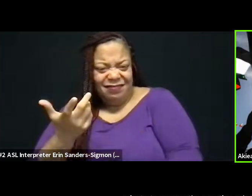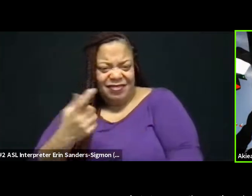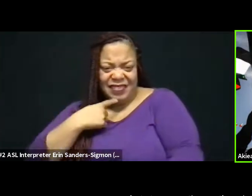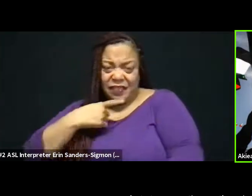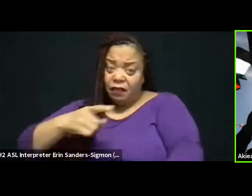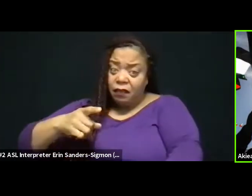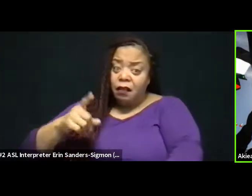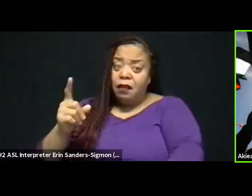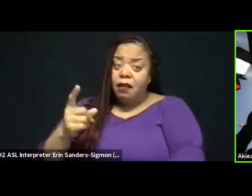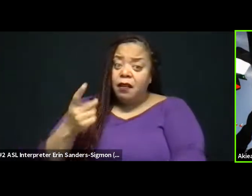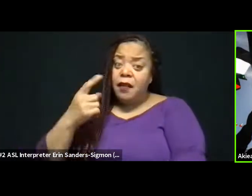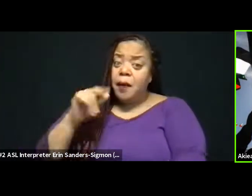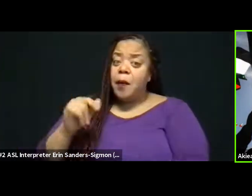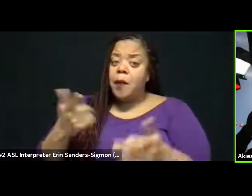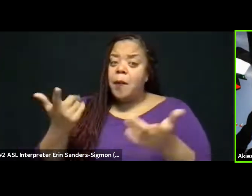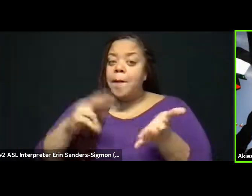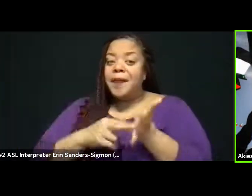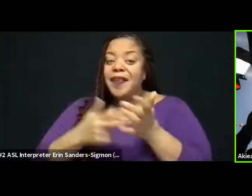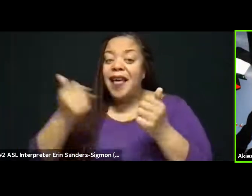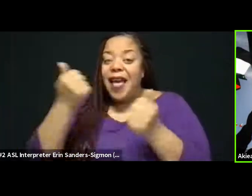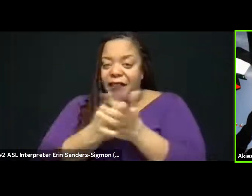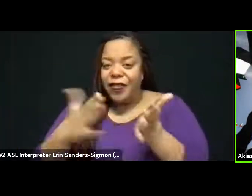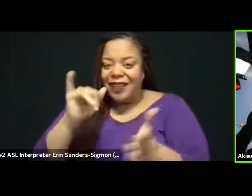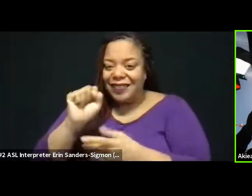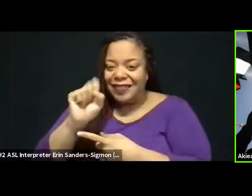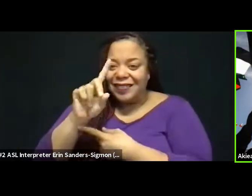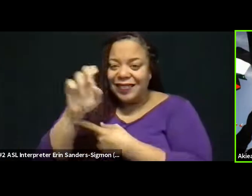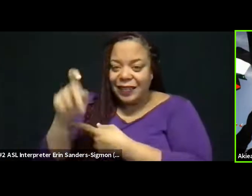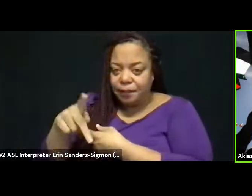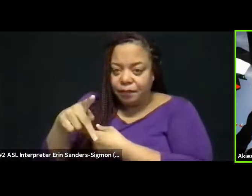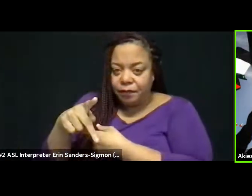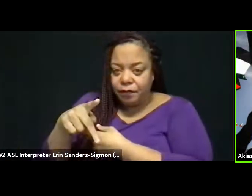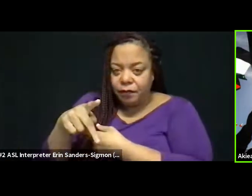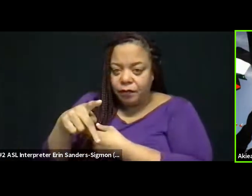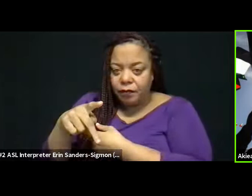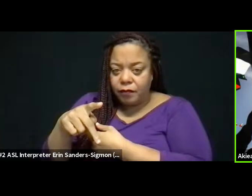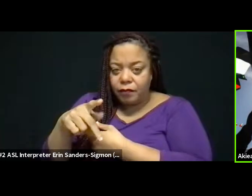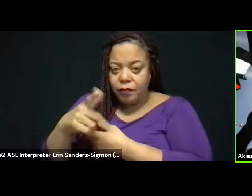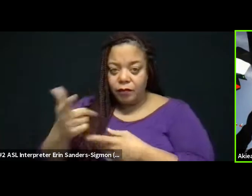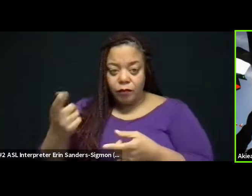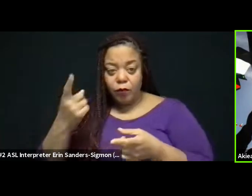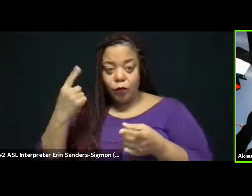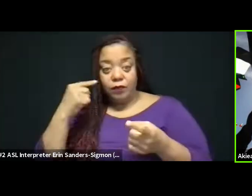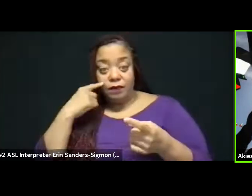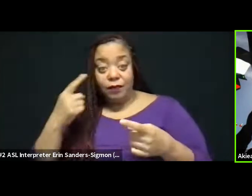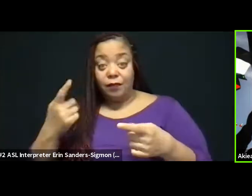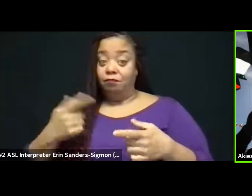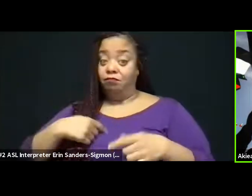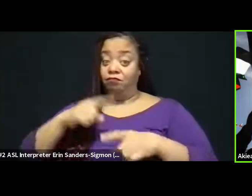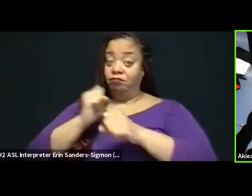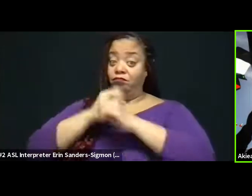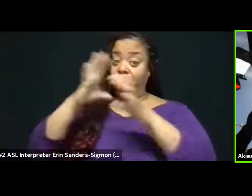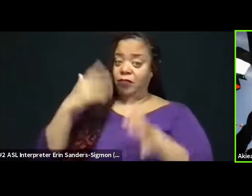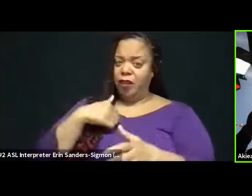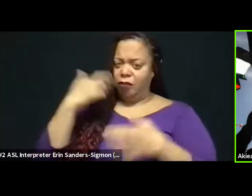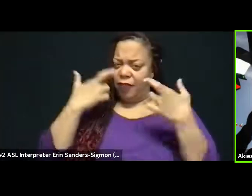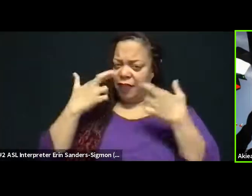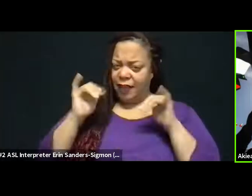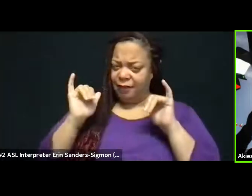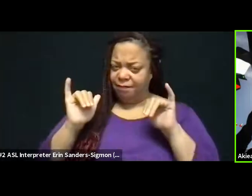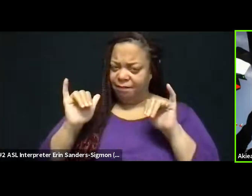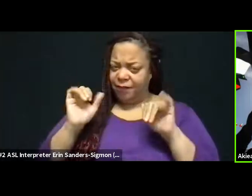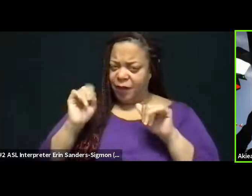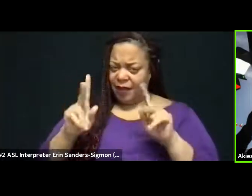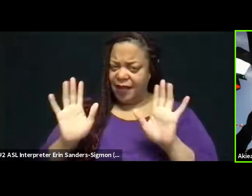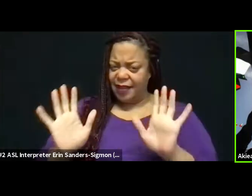deep. This was a profound moment for me, like back in the day when I realized, hold up, I refuse